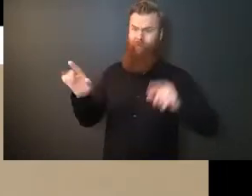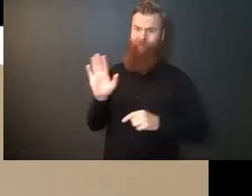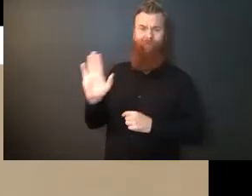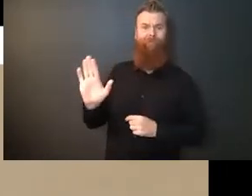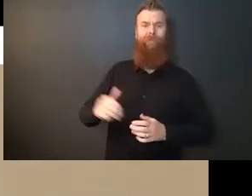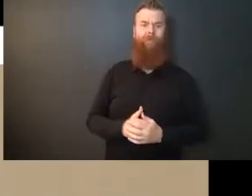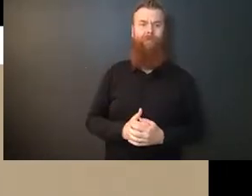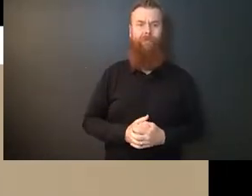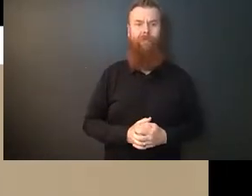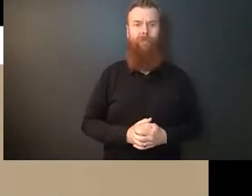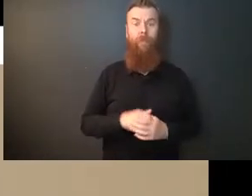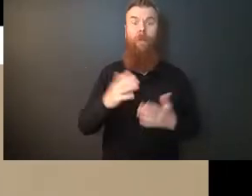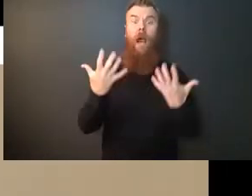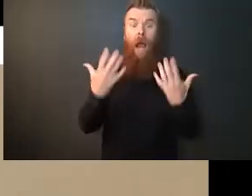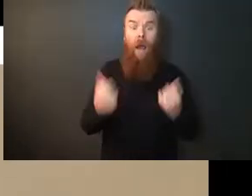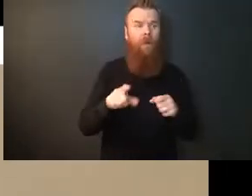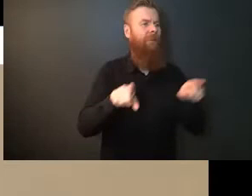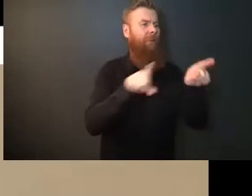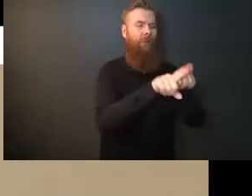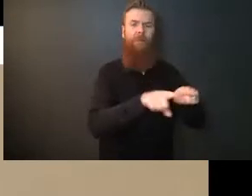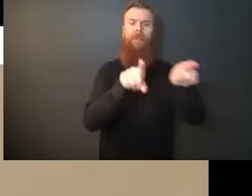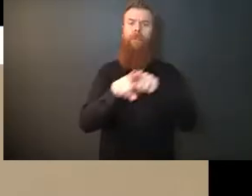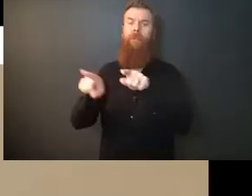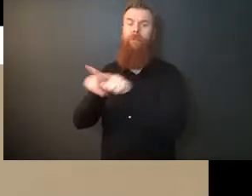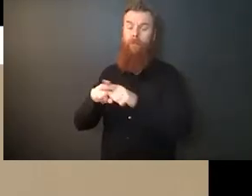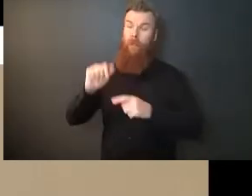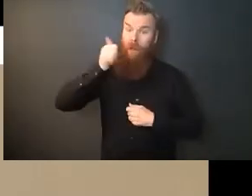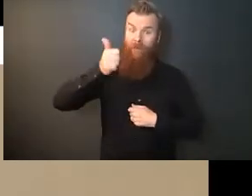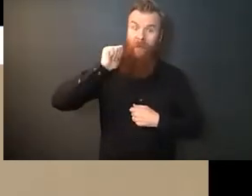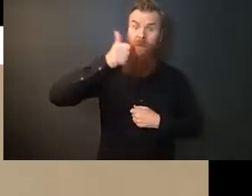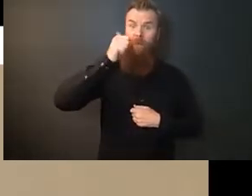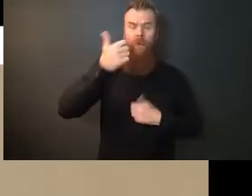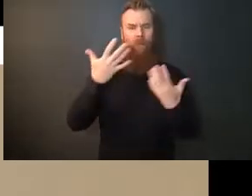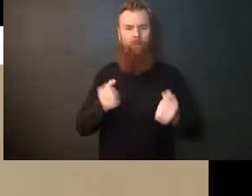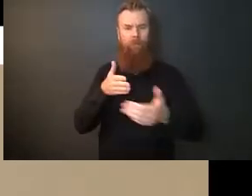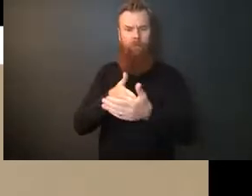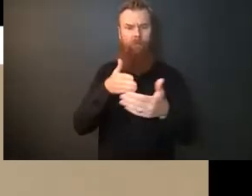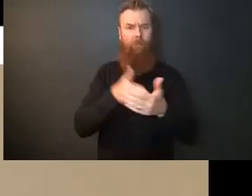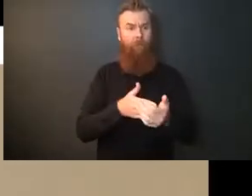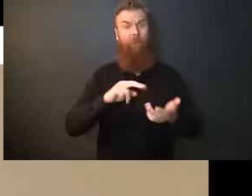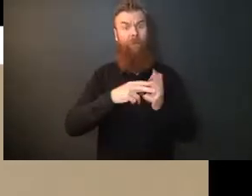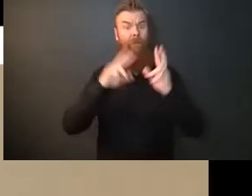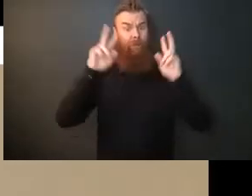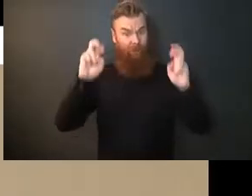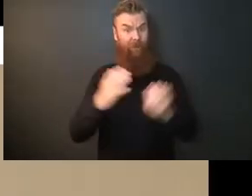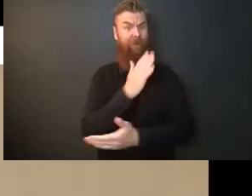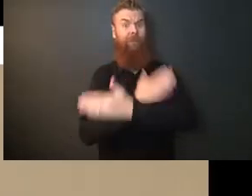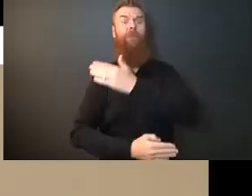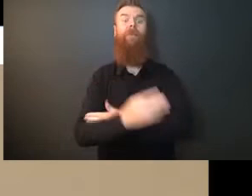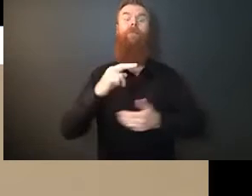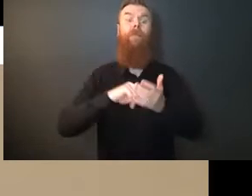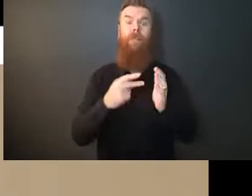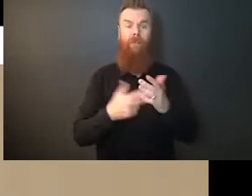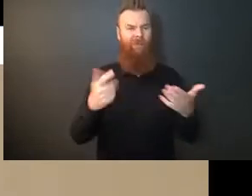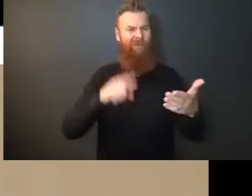barriers in their lives because they are labeled as disabled and therefore experience discrimination by the wider society. We shouldn't be, and we